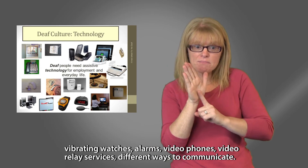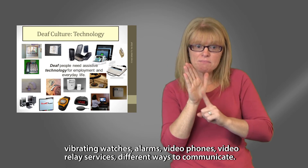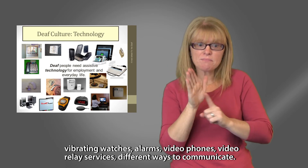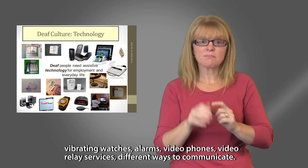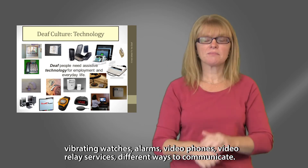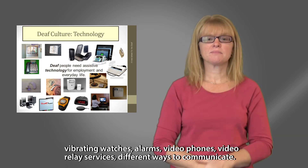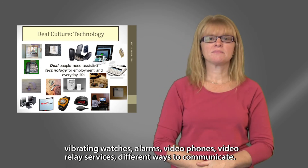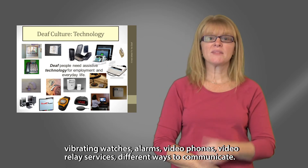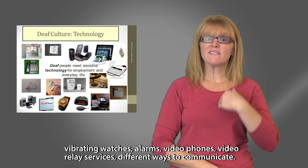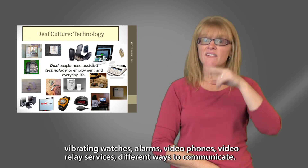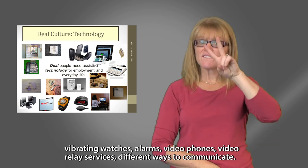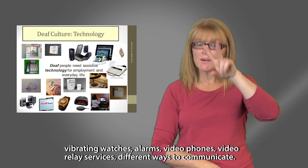alarms,